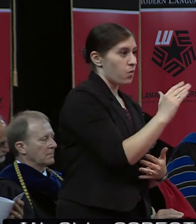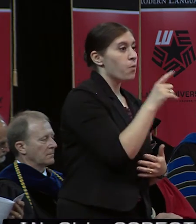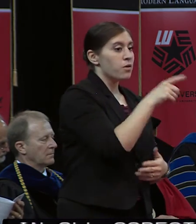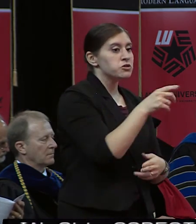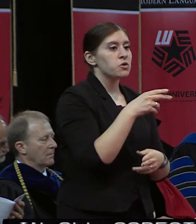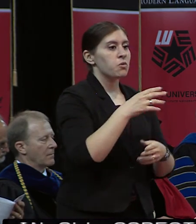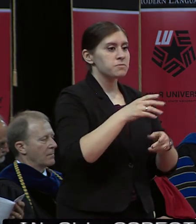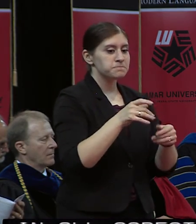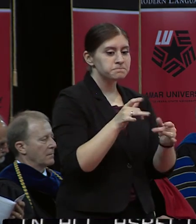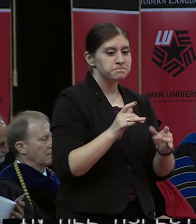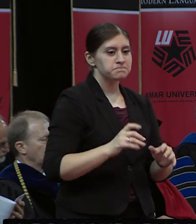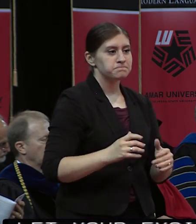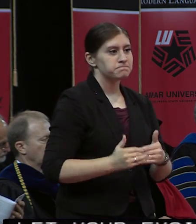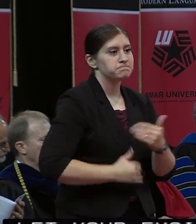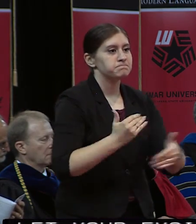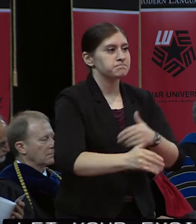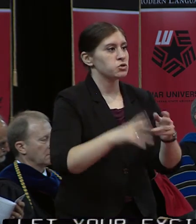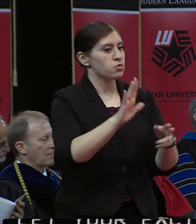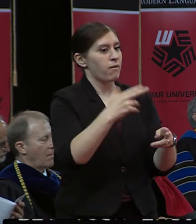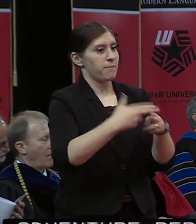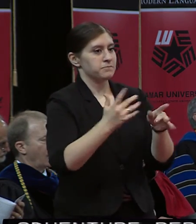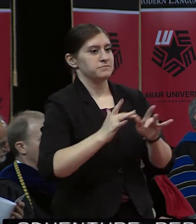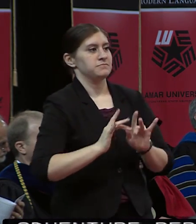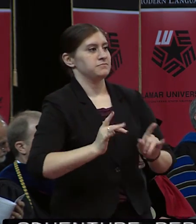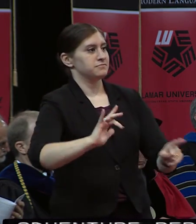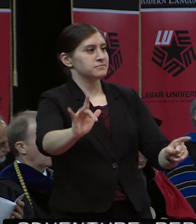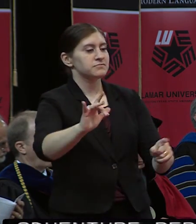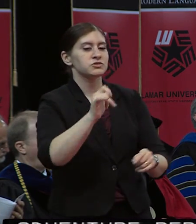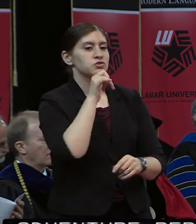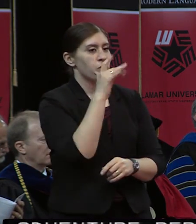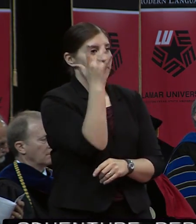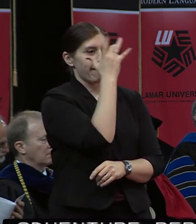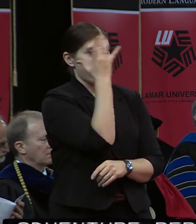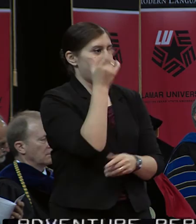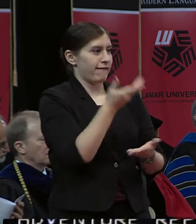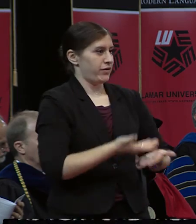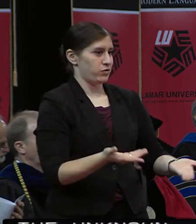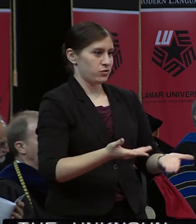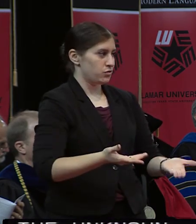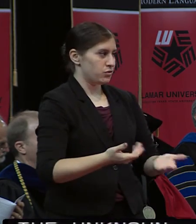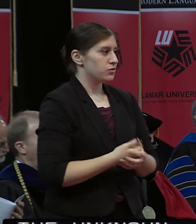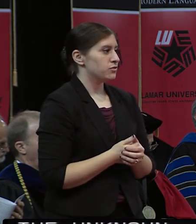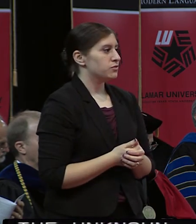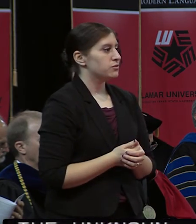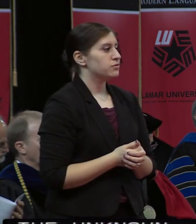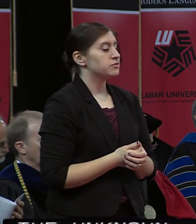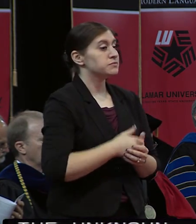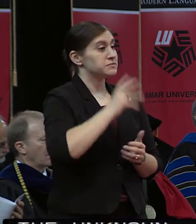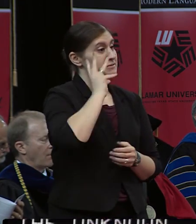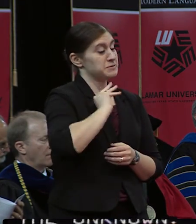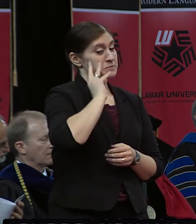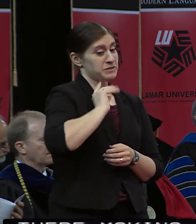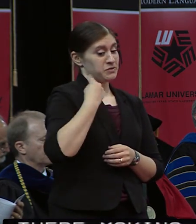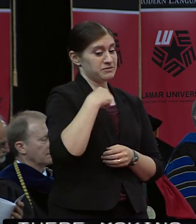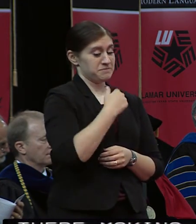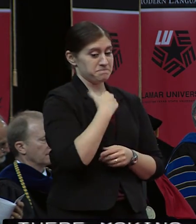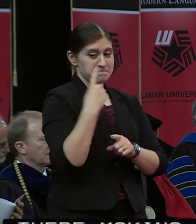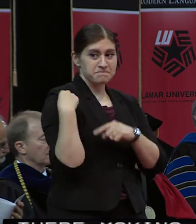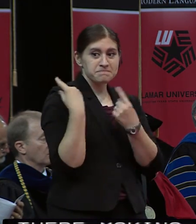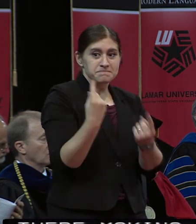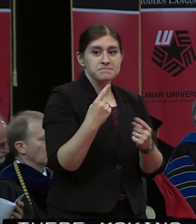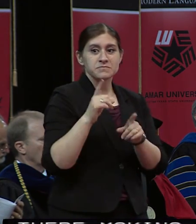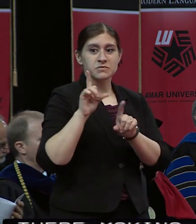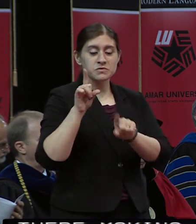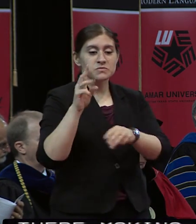name for yourself, let us not forget the place that made us who we are. In the experiences I have had going out into the